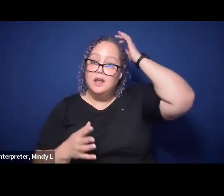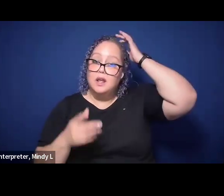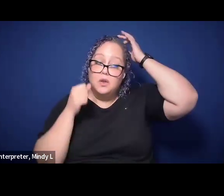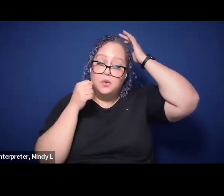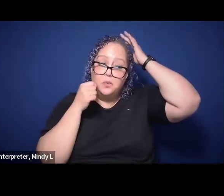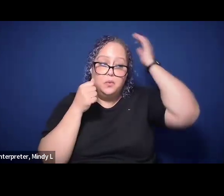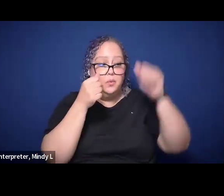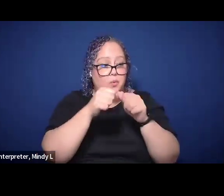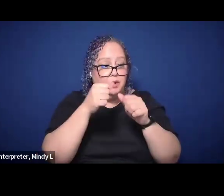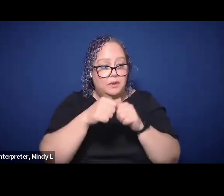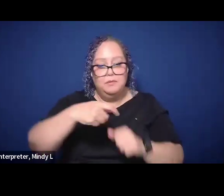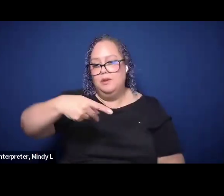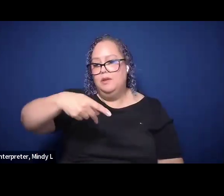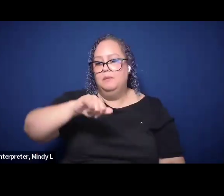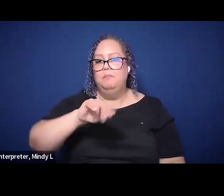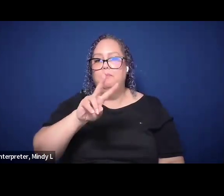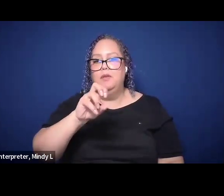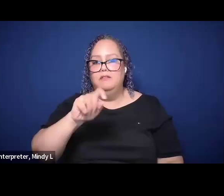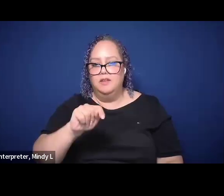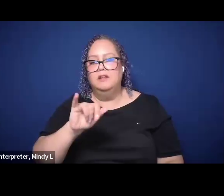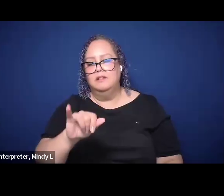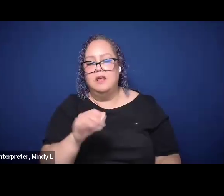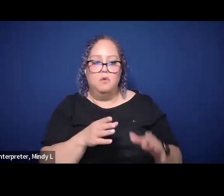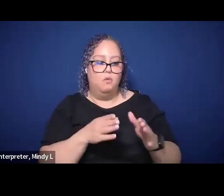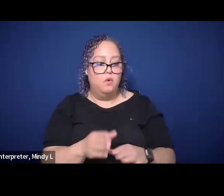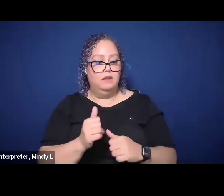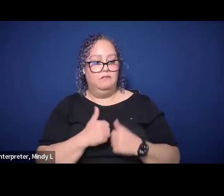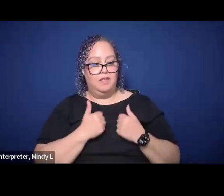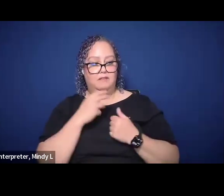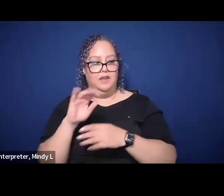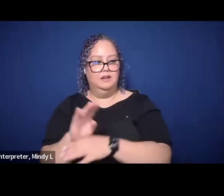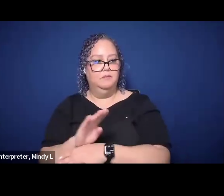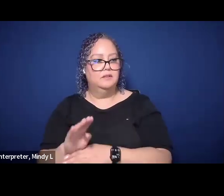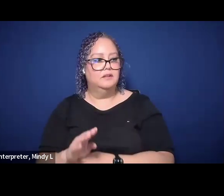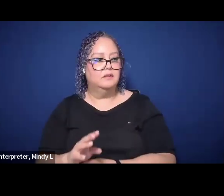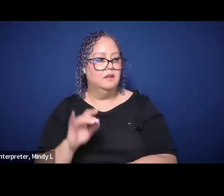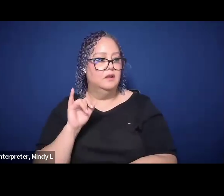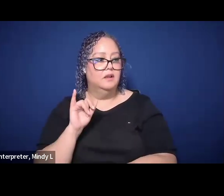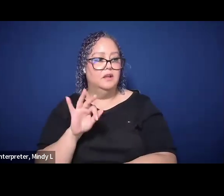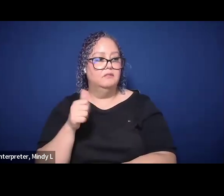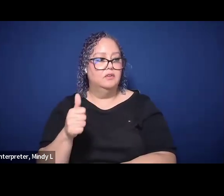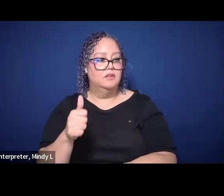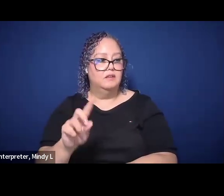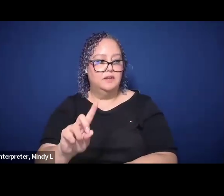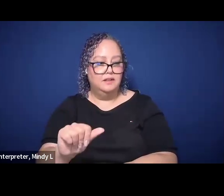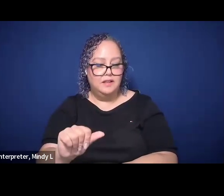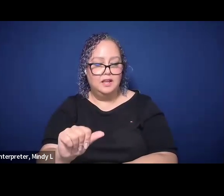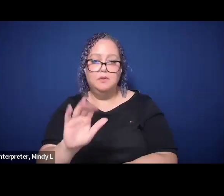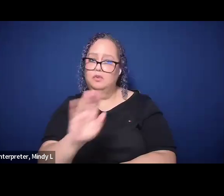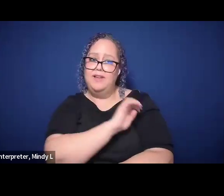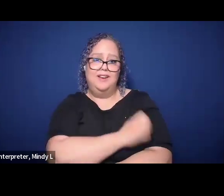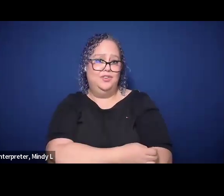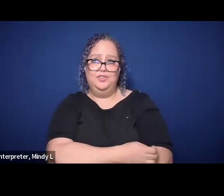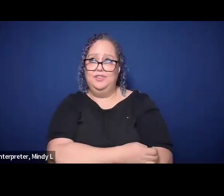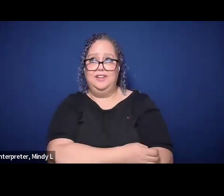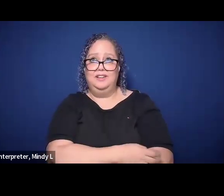as a way of life and business. For disabled entrepreneurs especially, your energy is not endless. Your time might